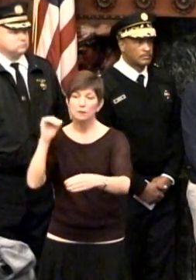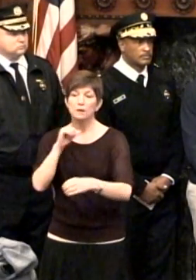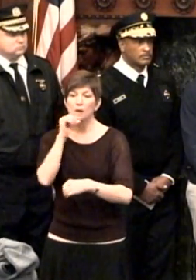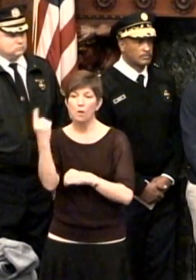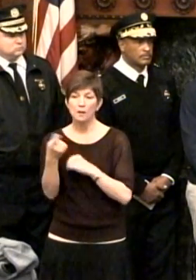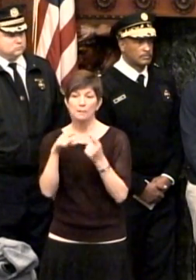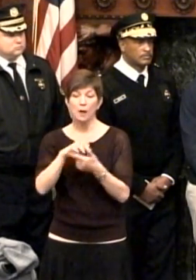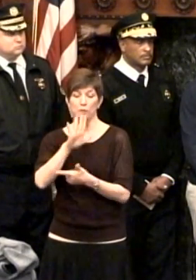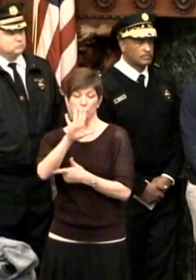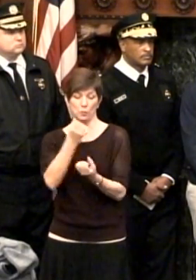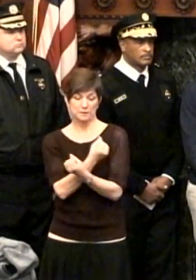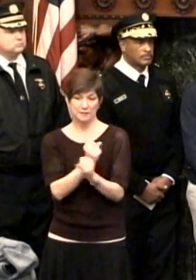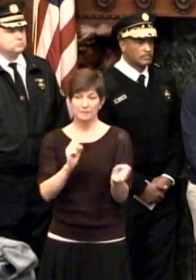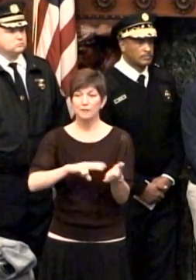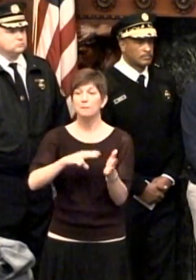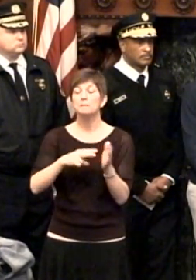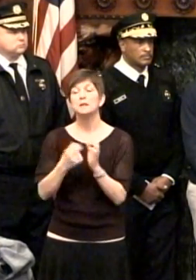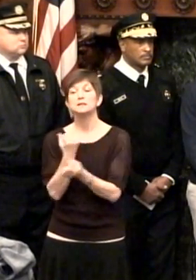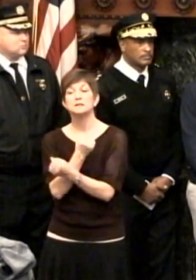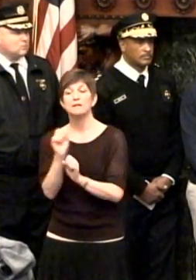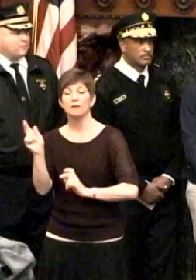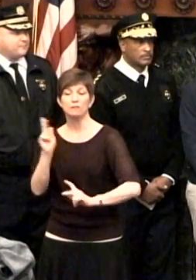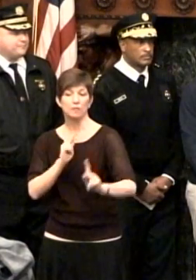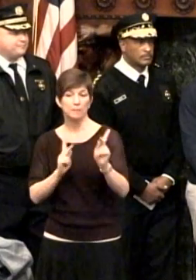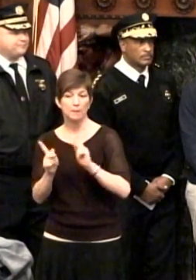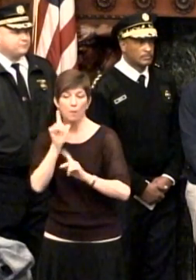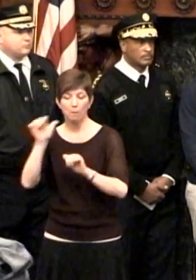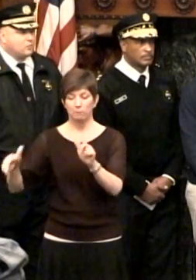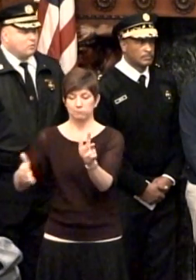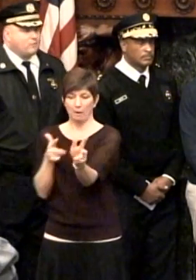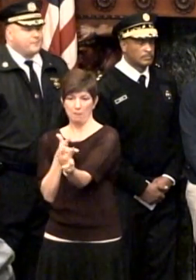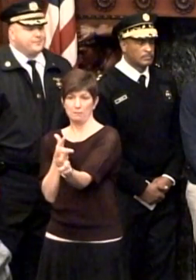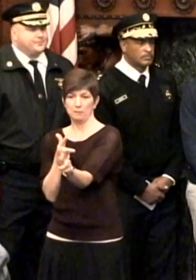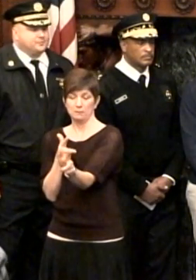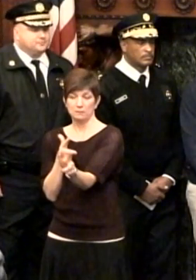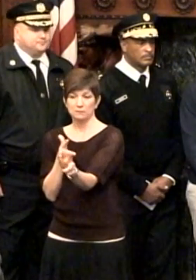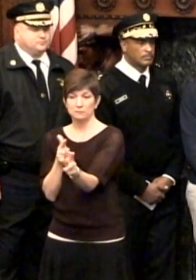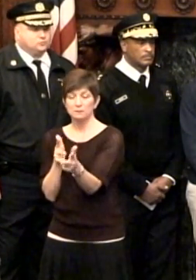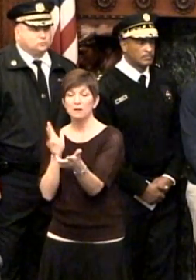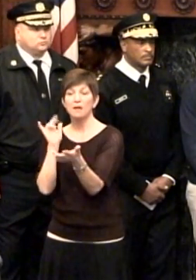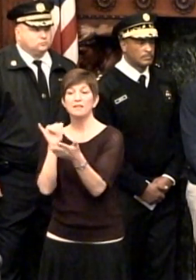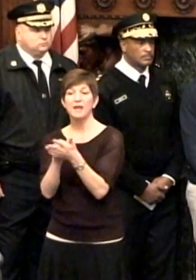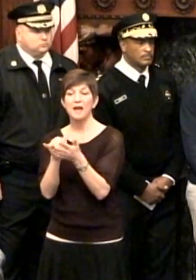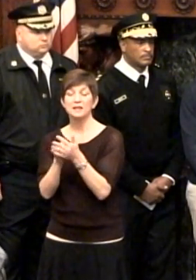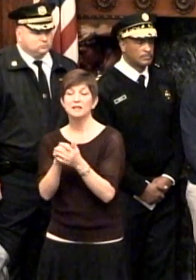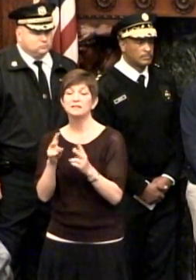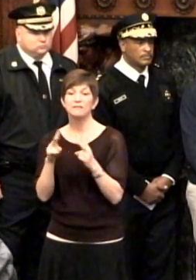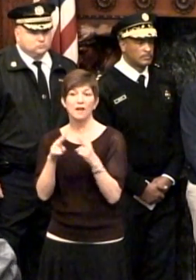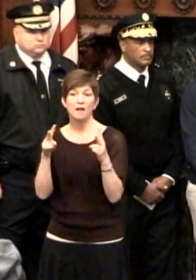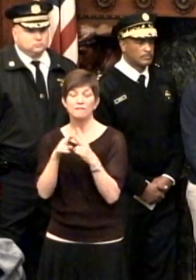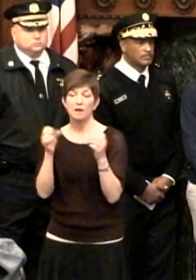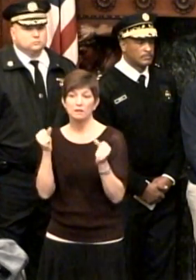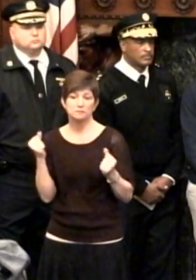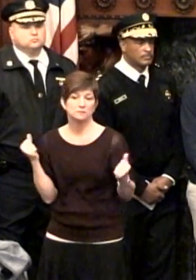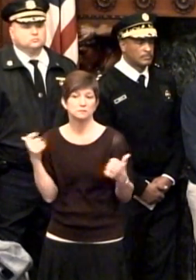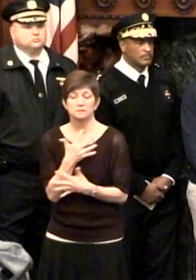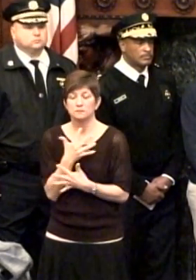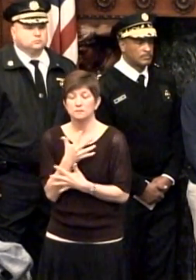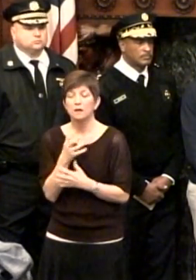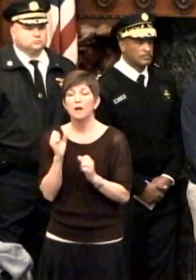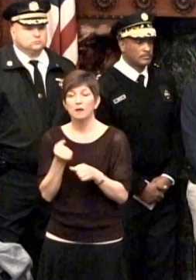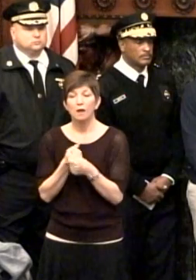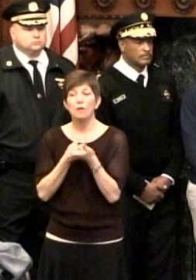your driver's safety, it's also about the safety of folks who may be behind you. It is startling and can cause